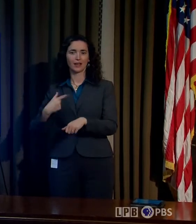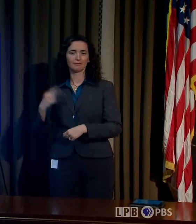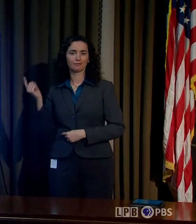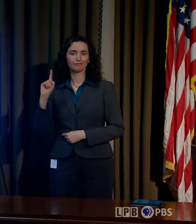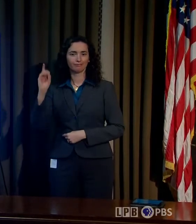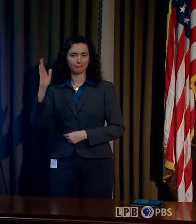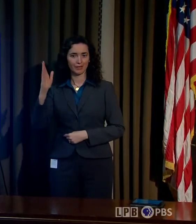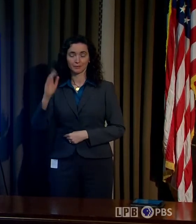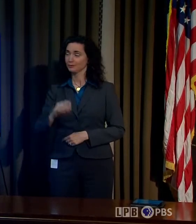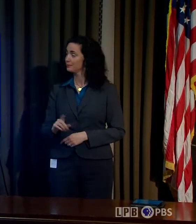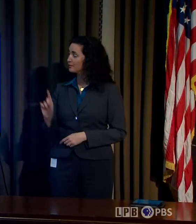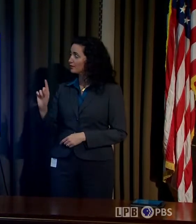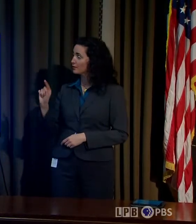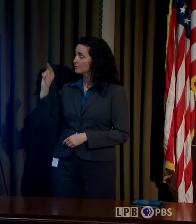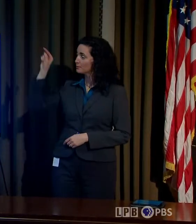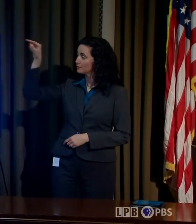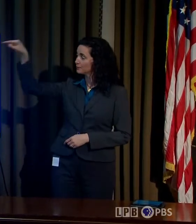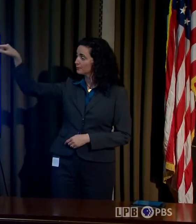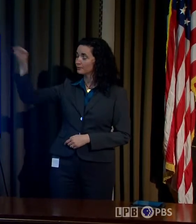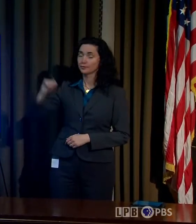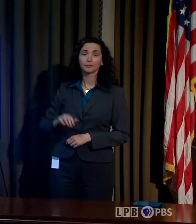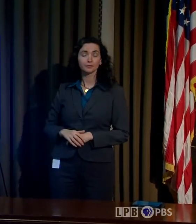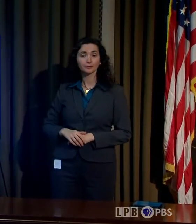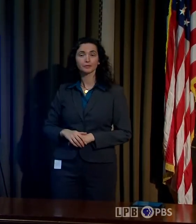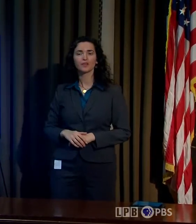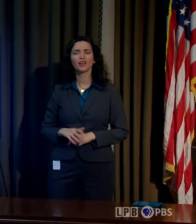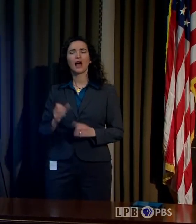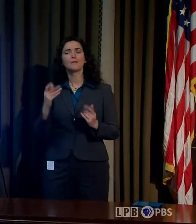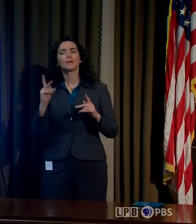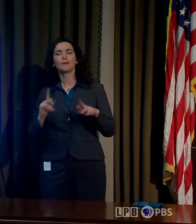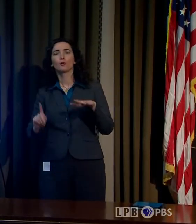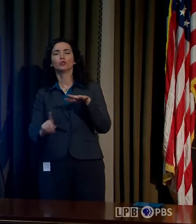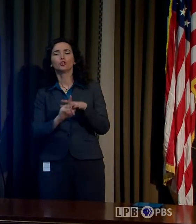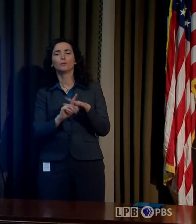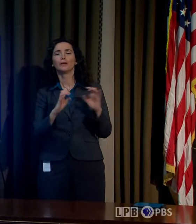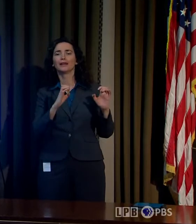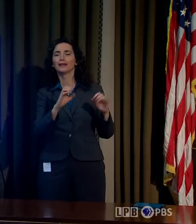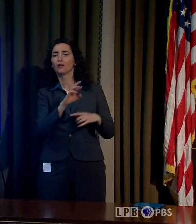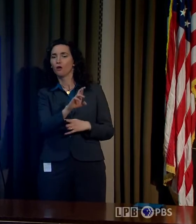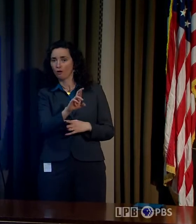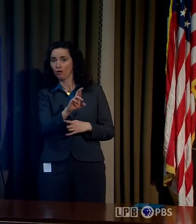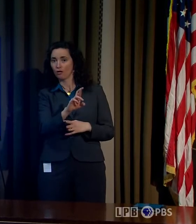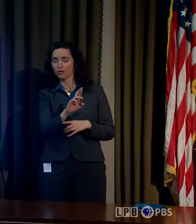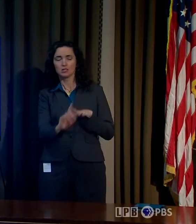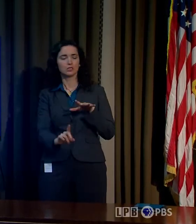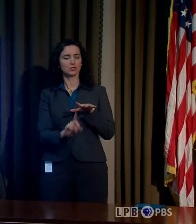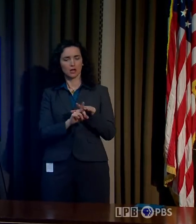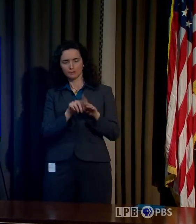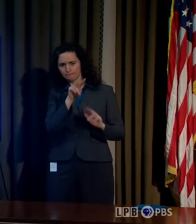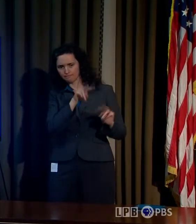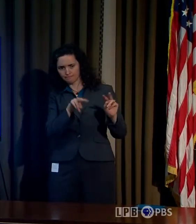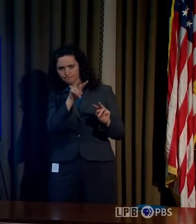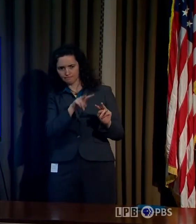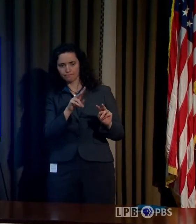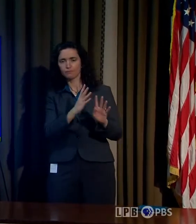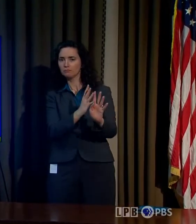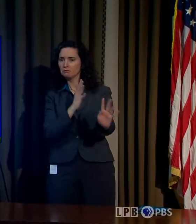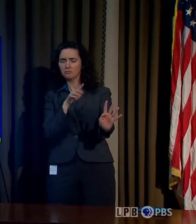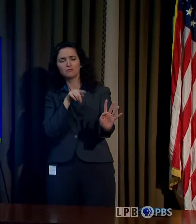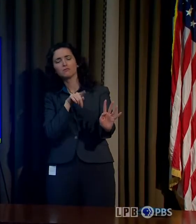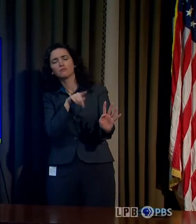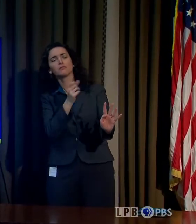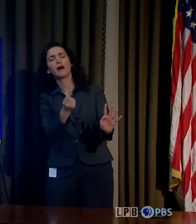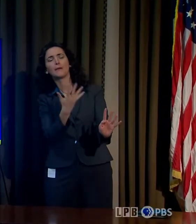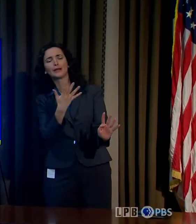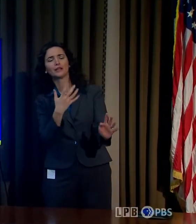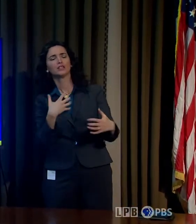top left, we have COVID-like illness, and this is the percentage of ER visits across the state that are attributable to people seeking care for